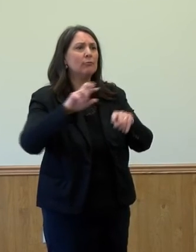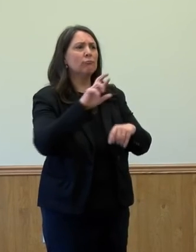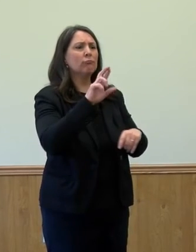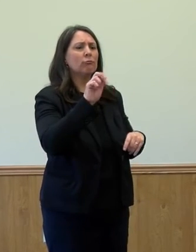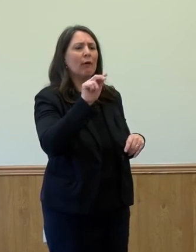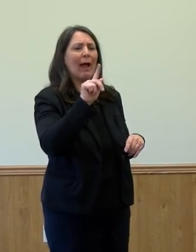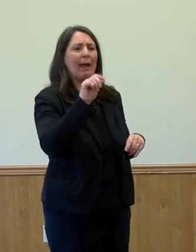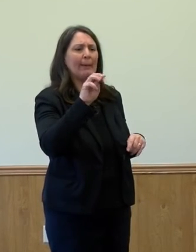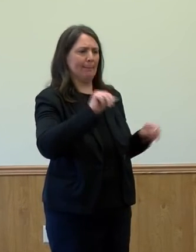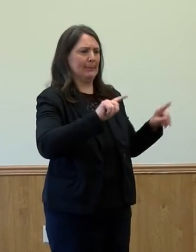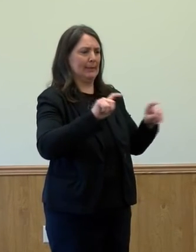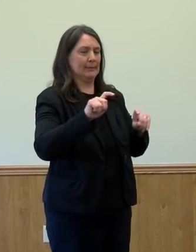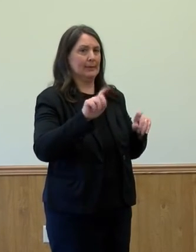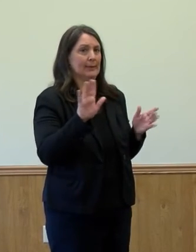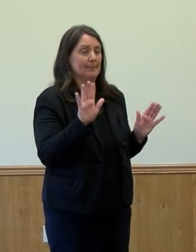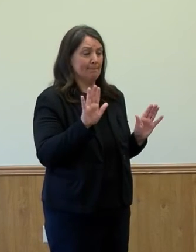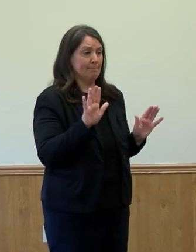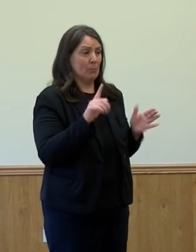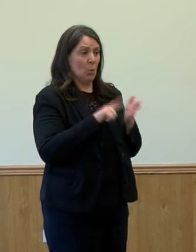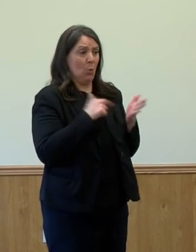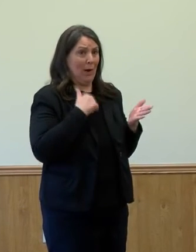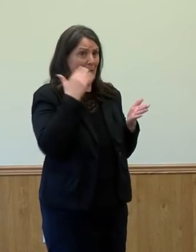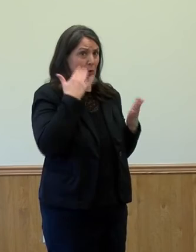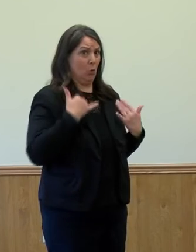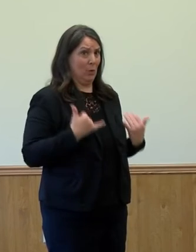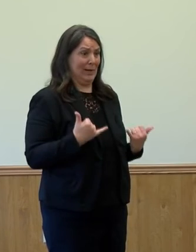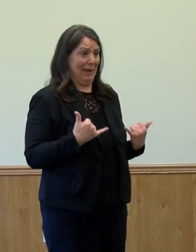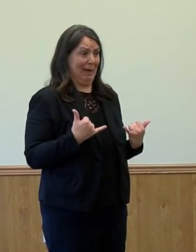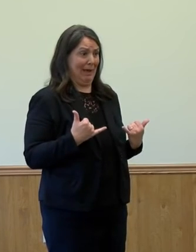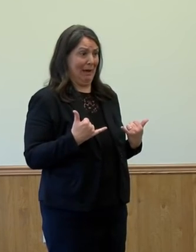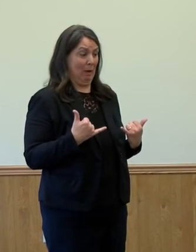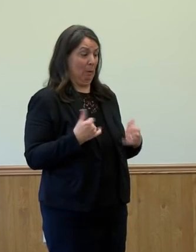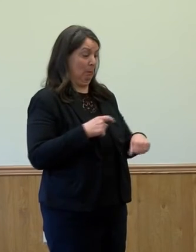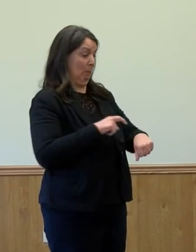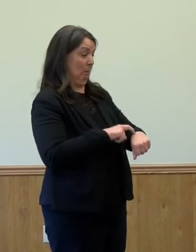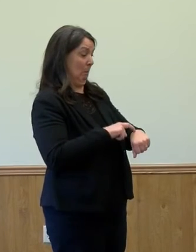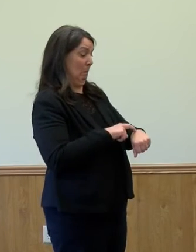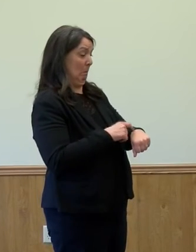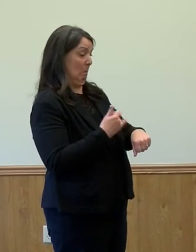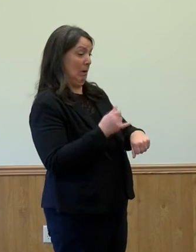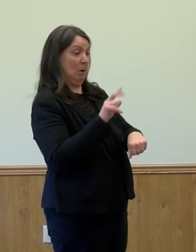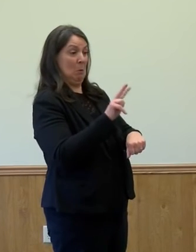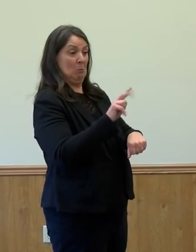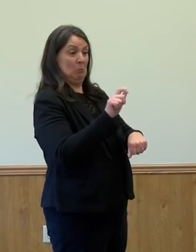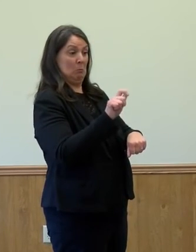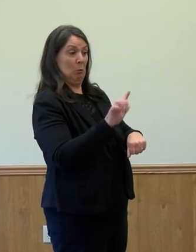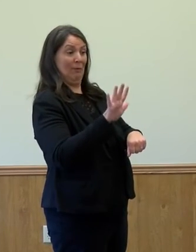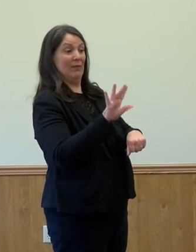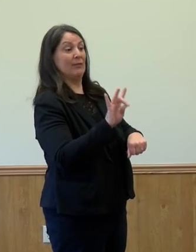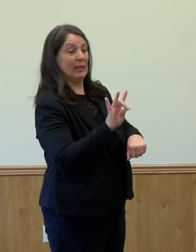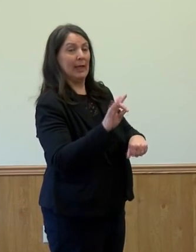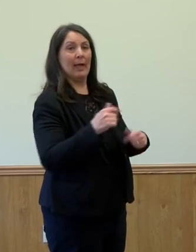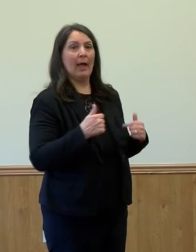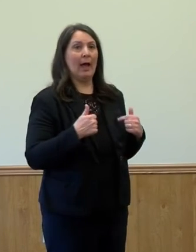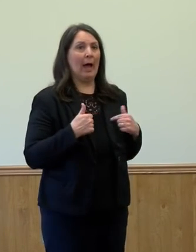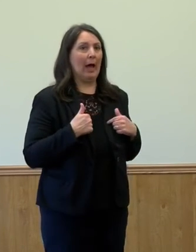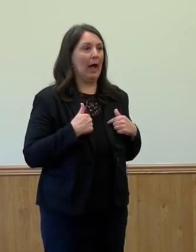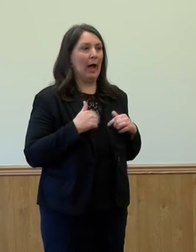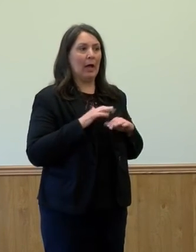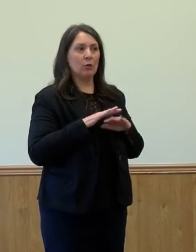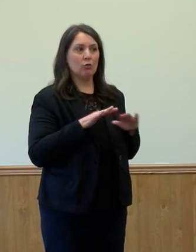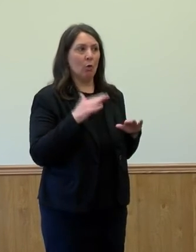to, as I know right now, to this point, which is exactly at 258, I'm not aware